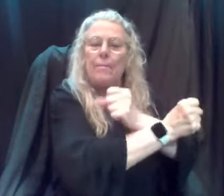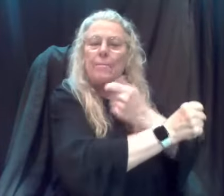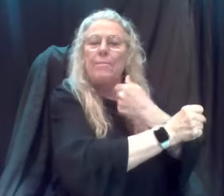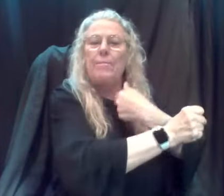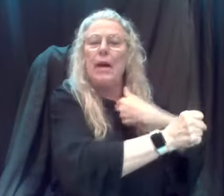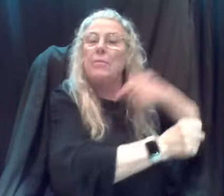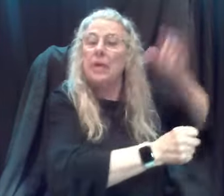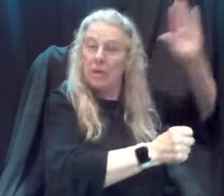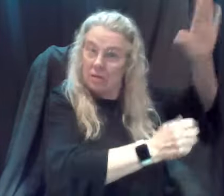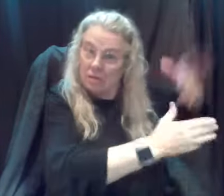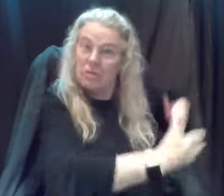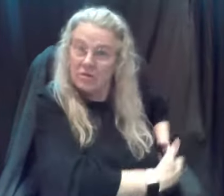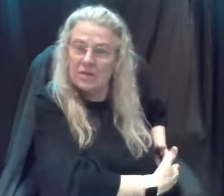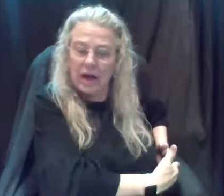Bind me your side.